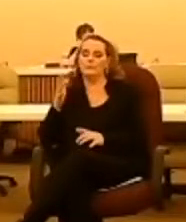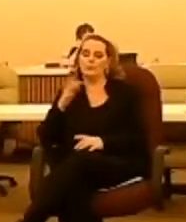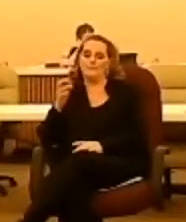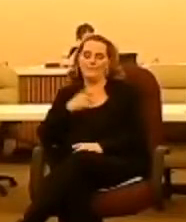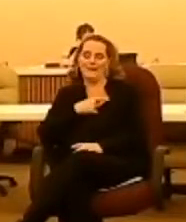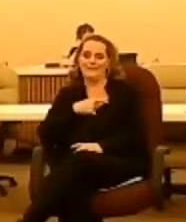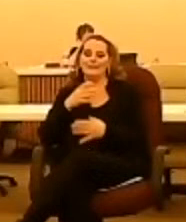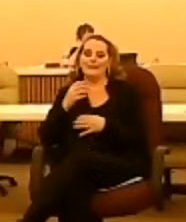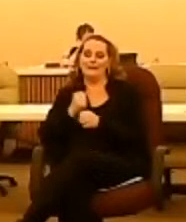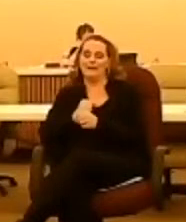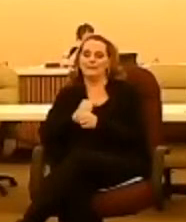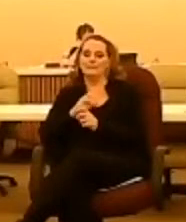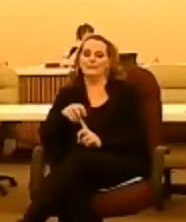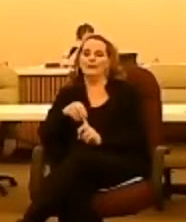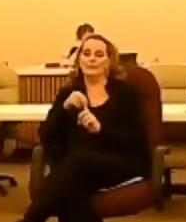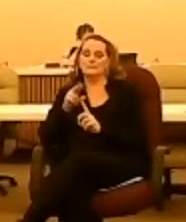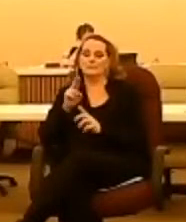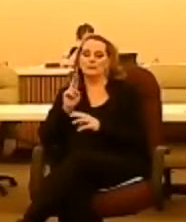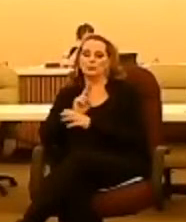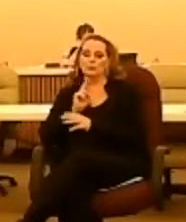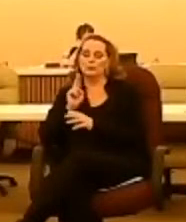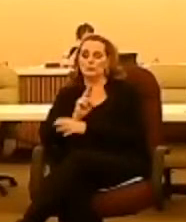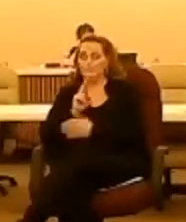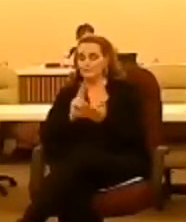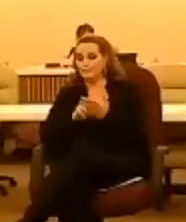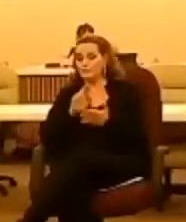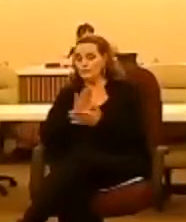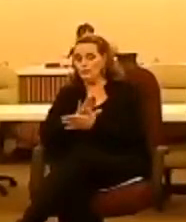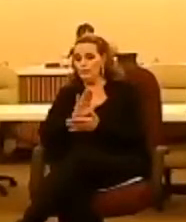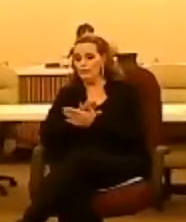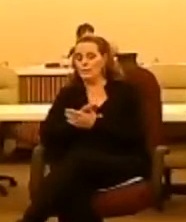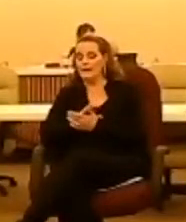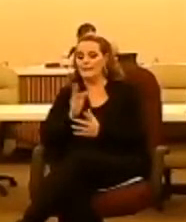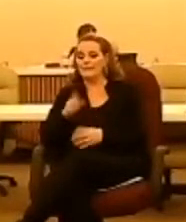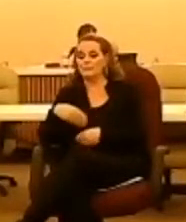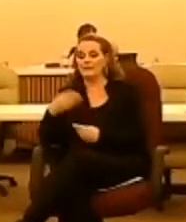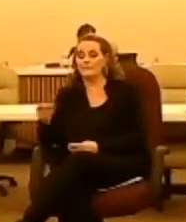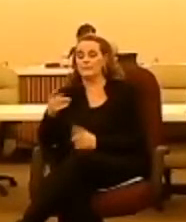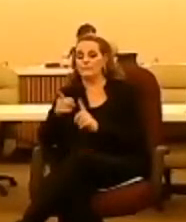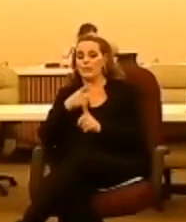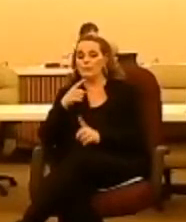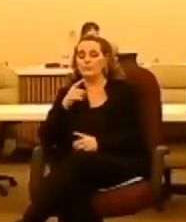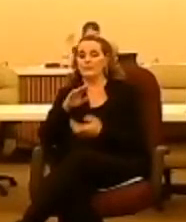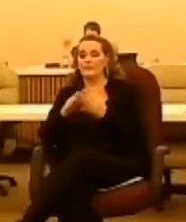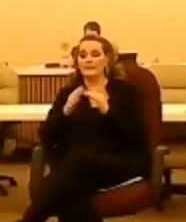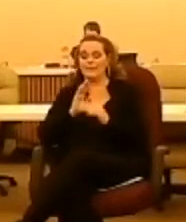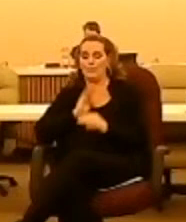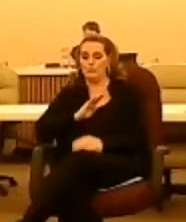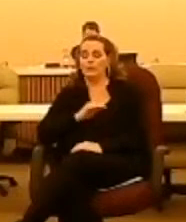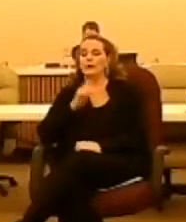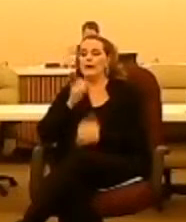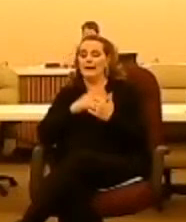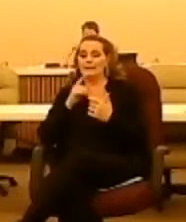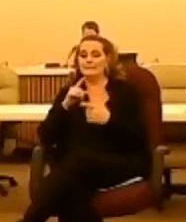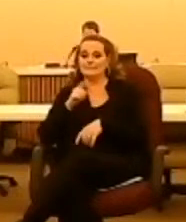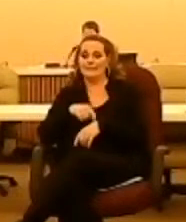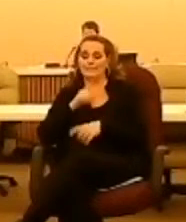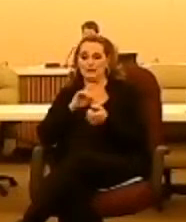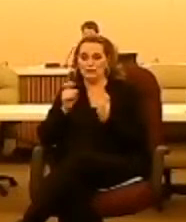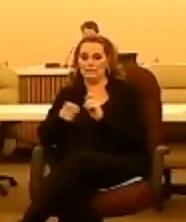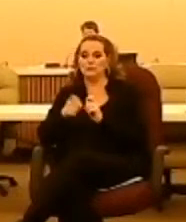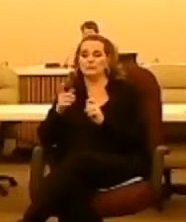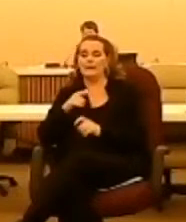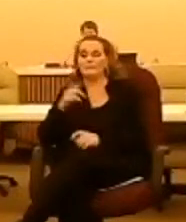issued by the town board. And anytime it changes, they have to come and update it. I would add that I